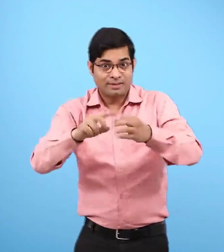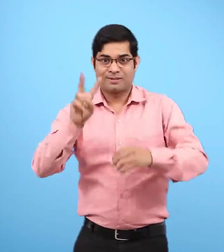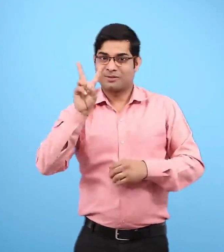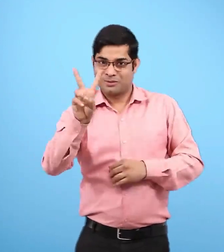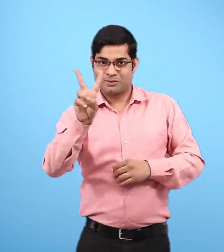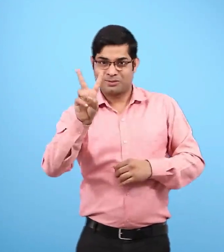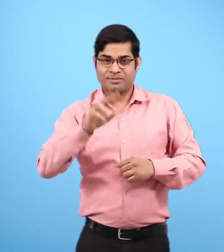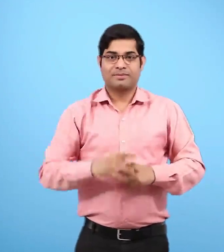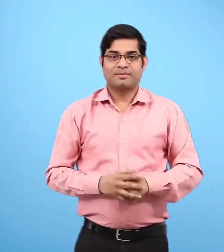Question 2.